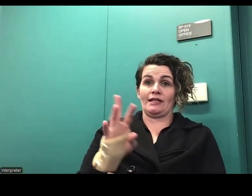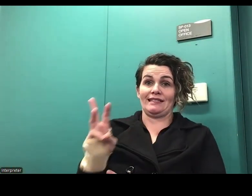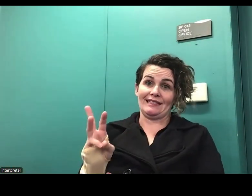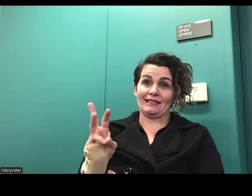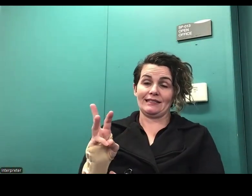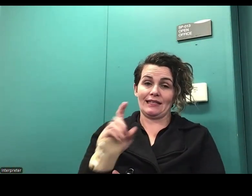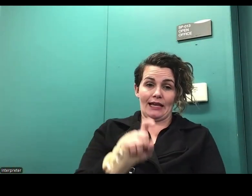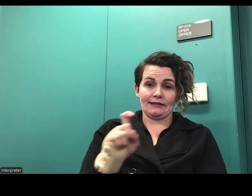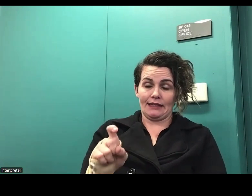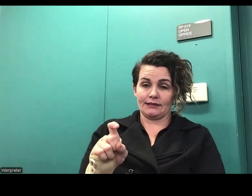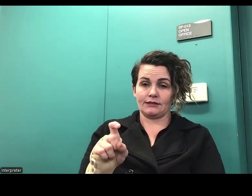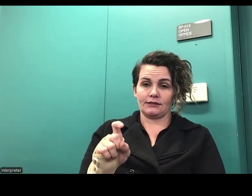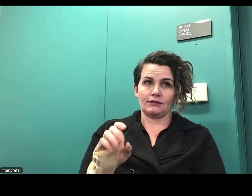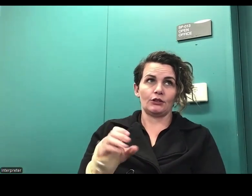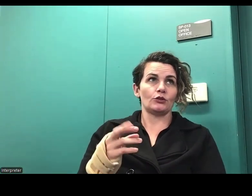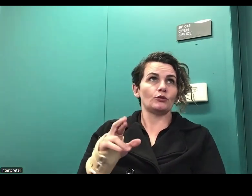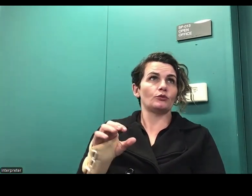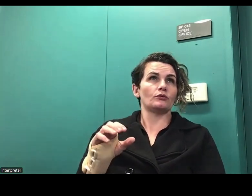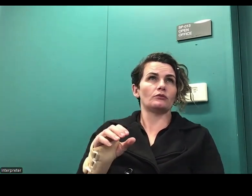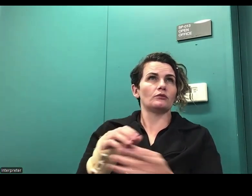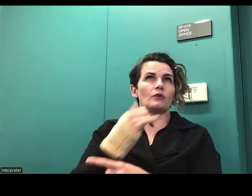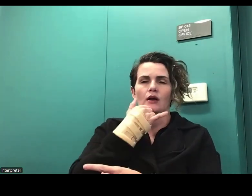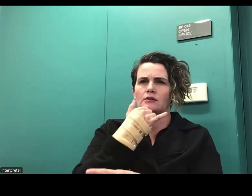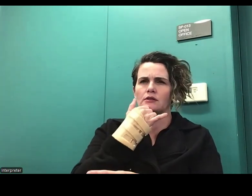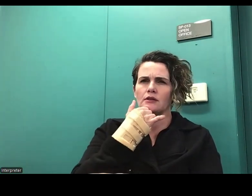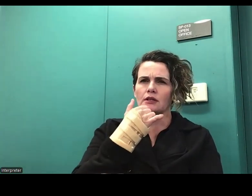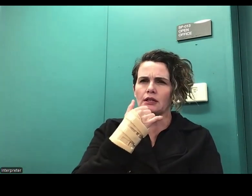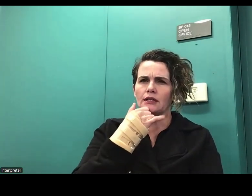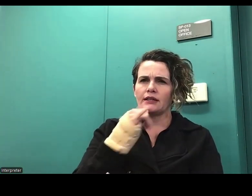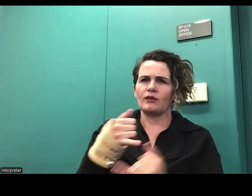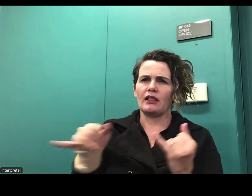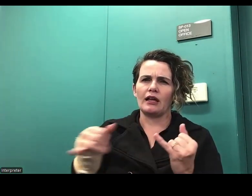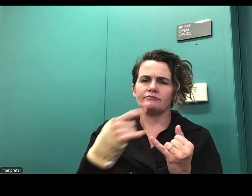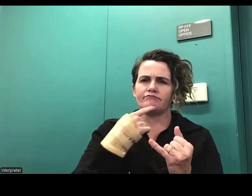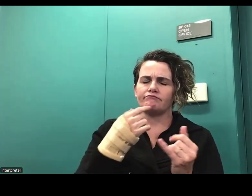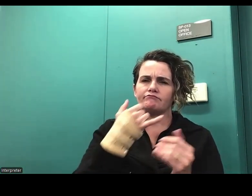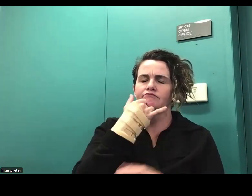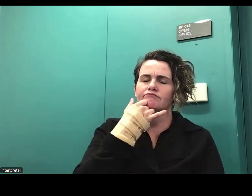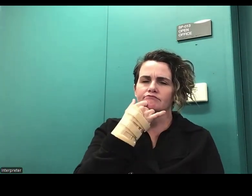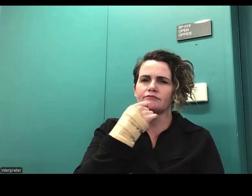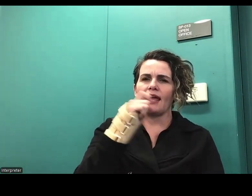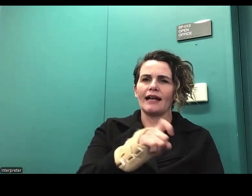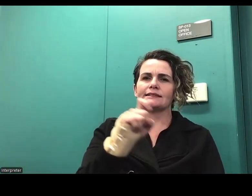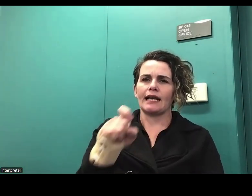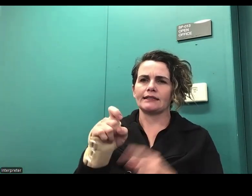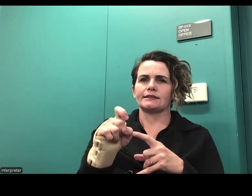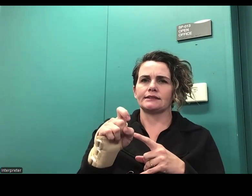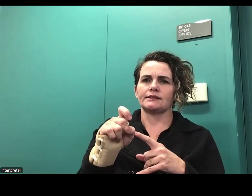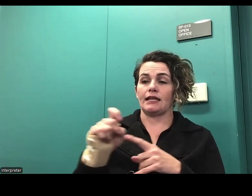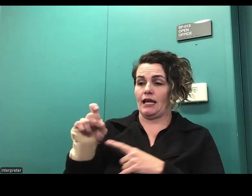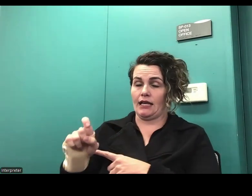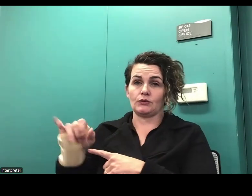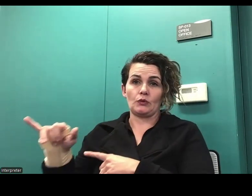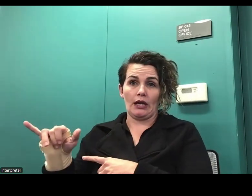virilization, born with, 46, no. That was the line I copied and pasted. XX chromosomes,